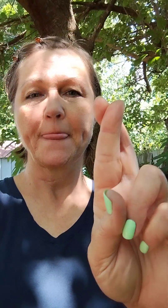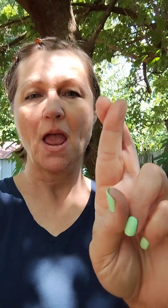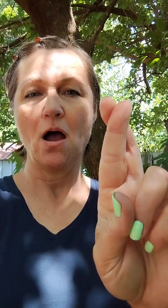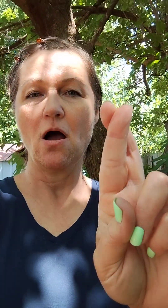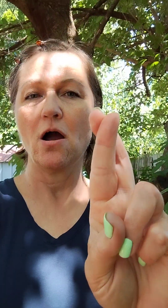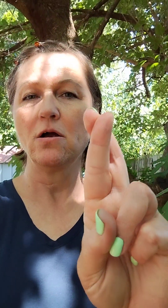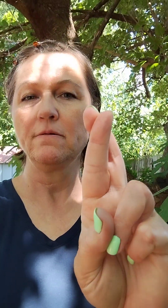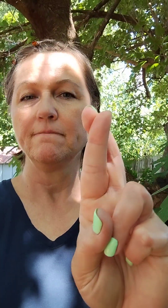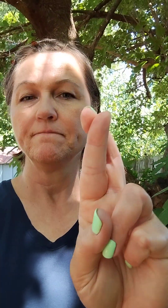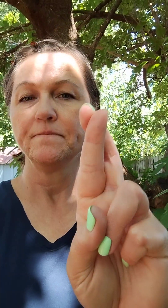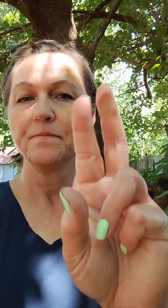R.